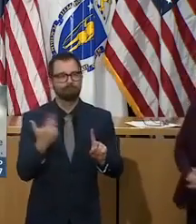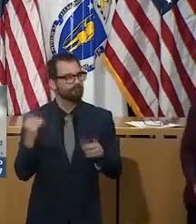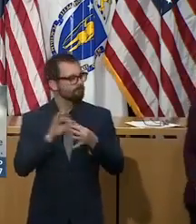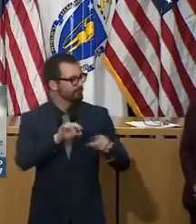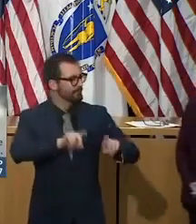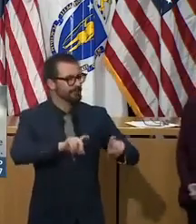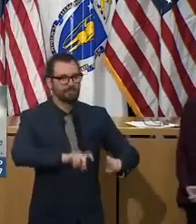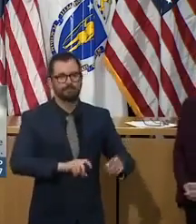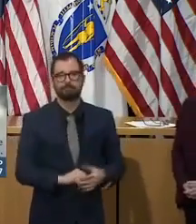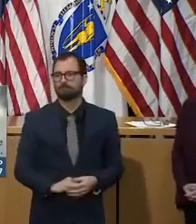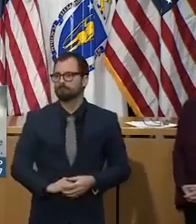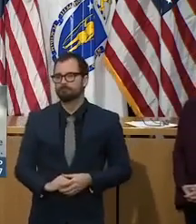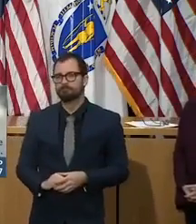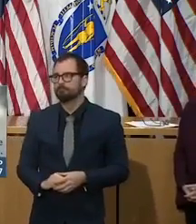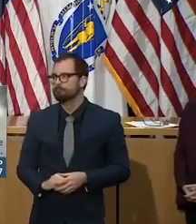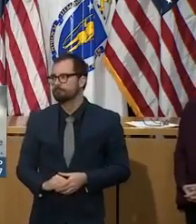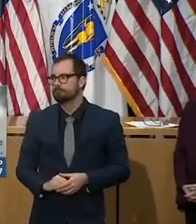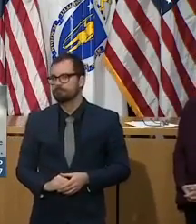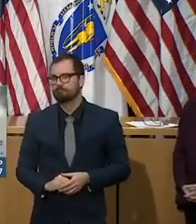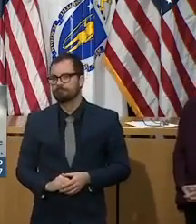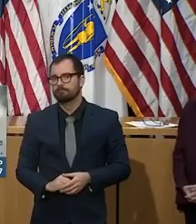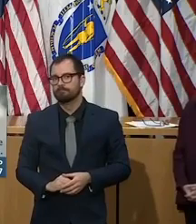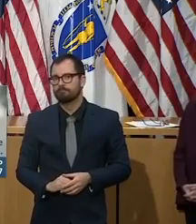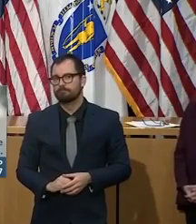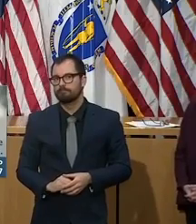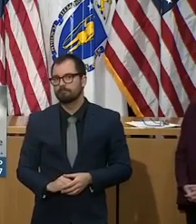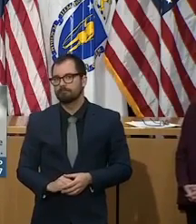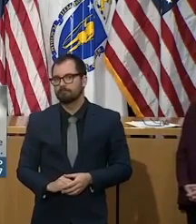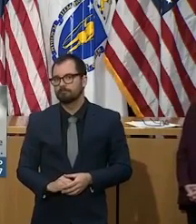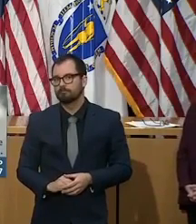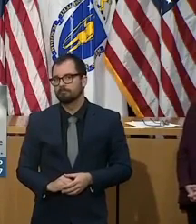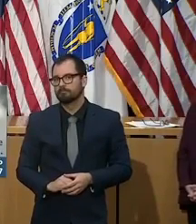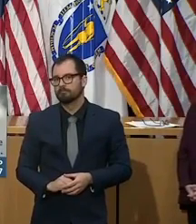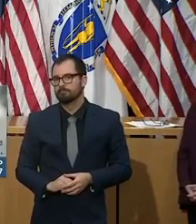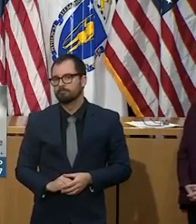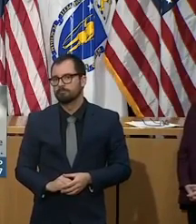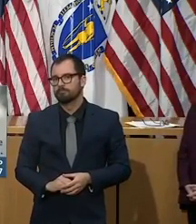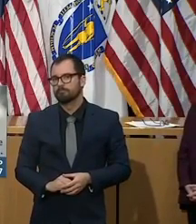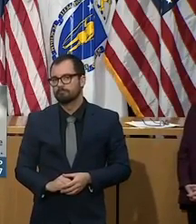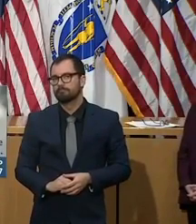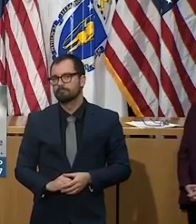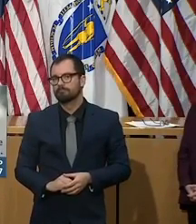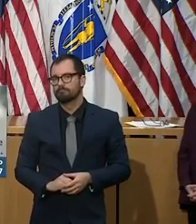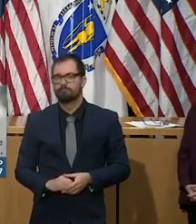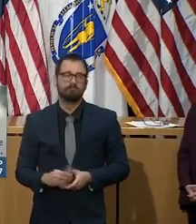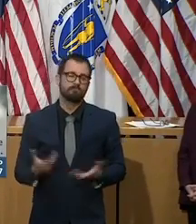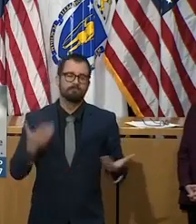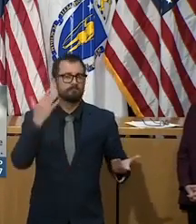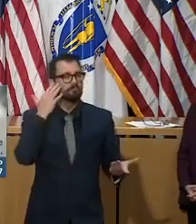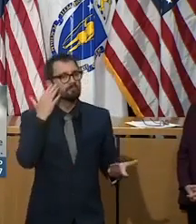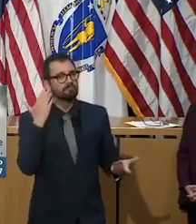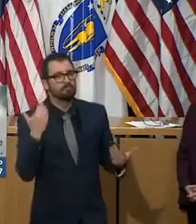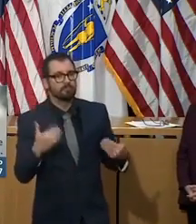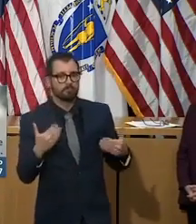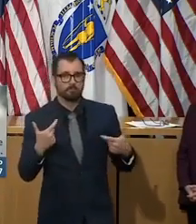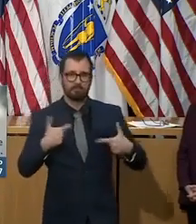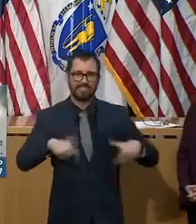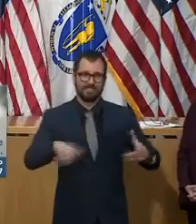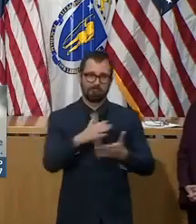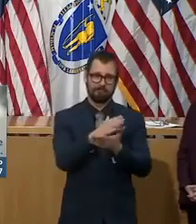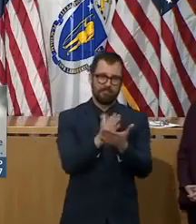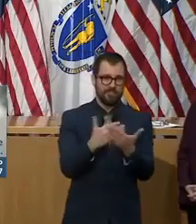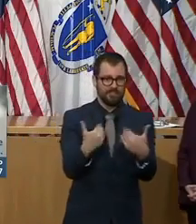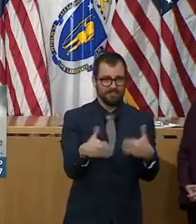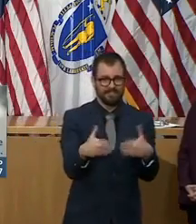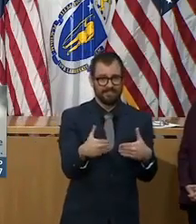One of the other big and critical elements of this $130 million proposal is infection